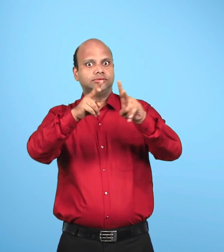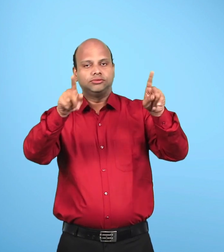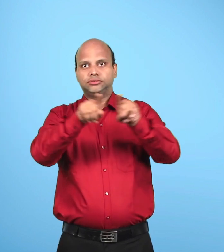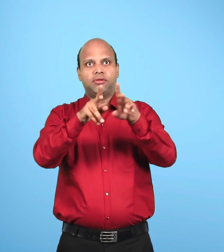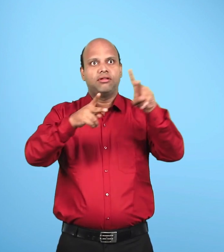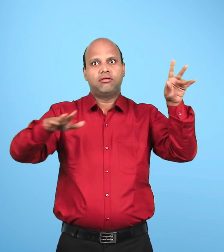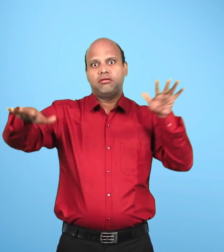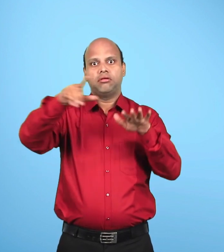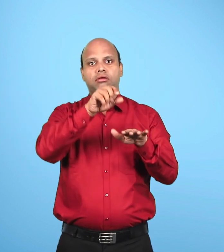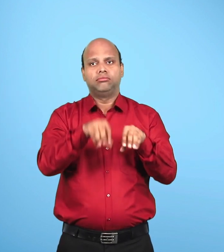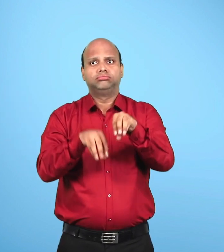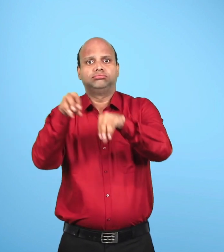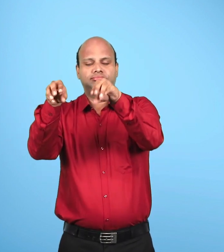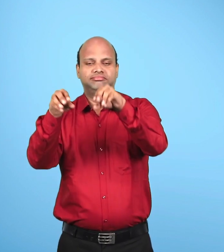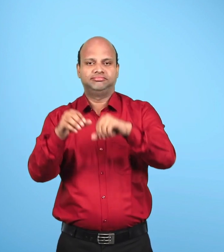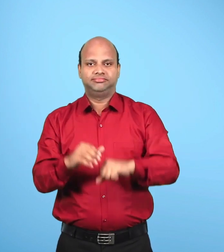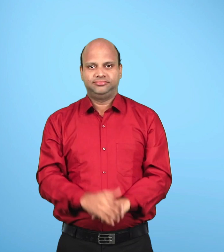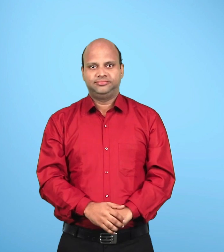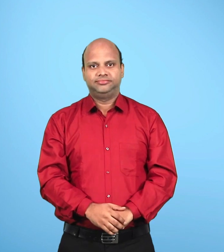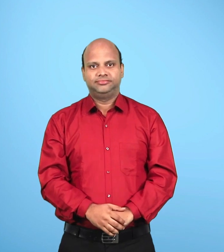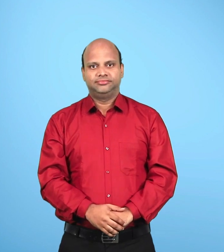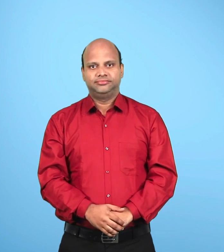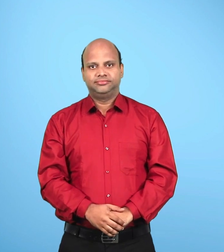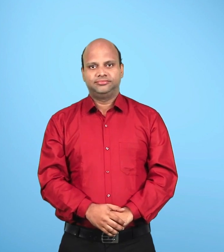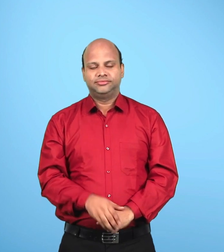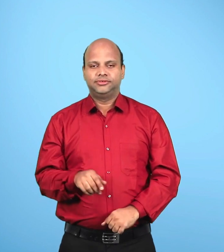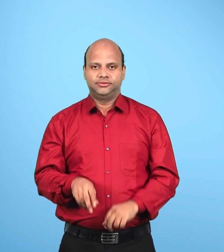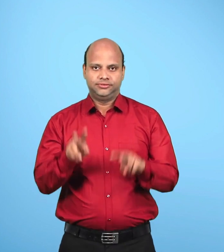of adaptations at different heights.